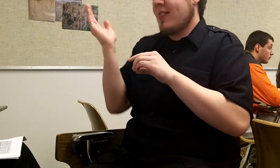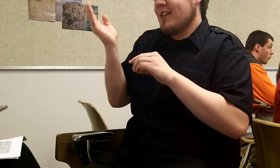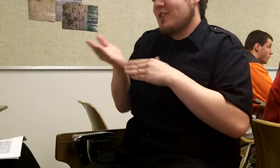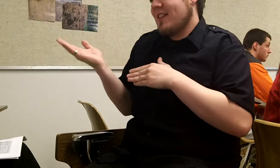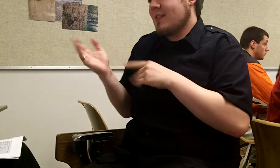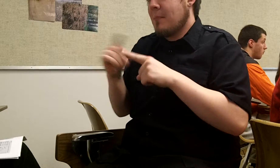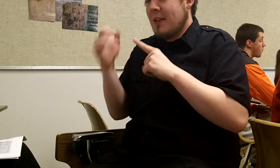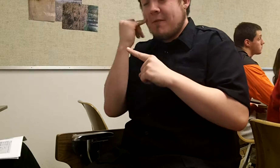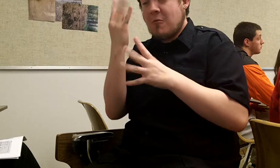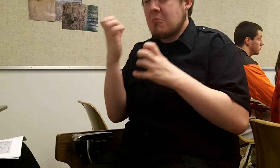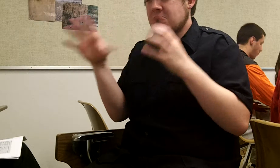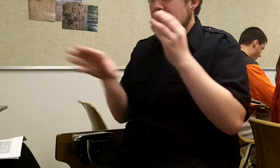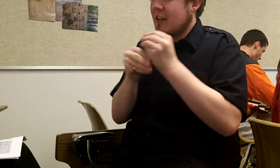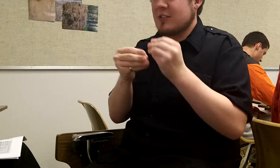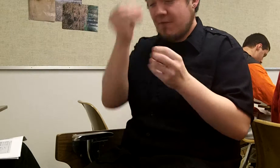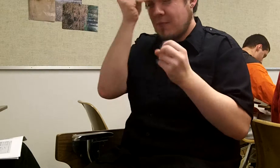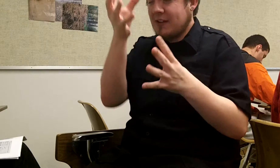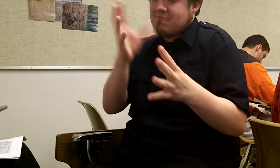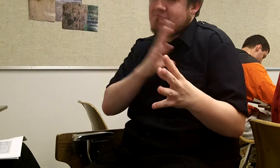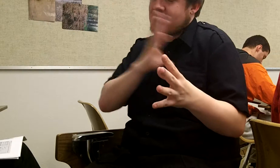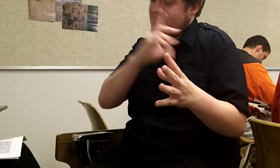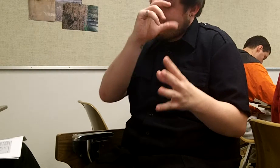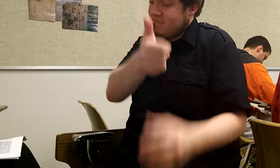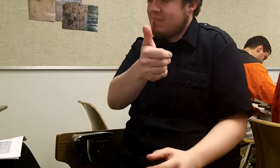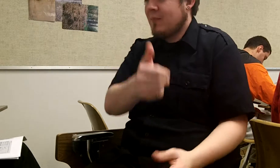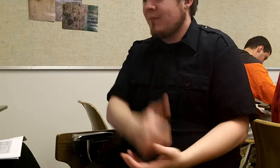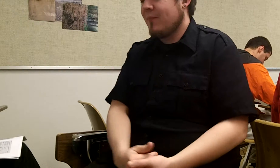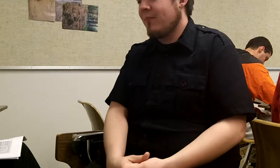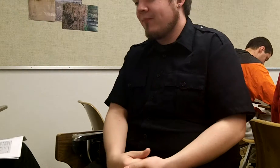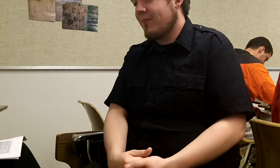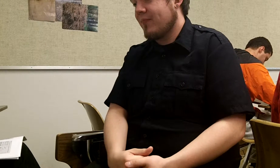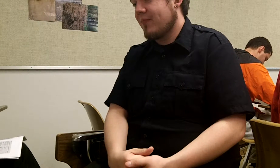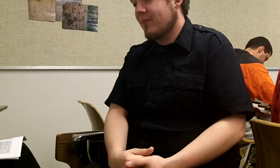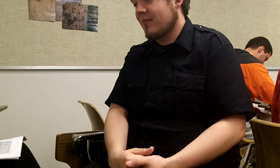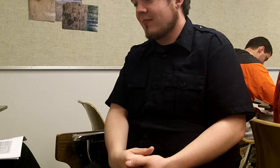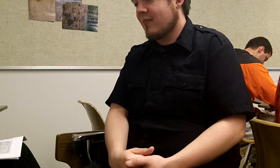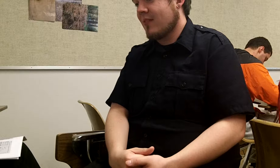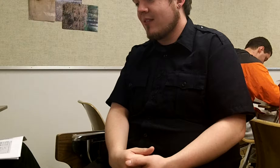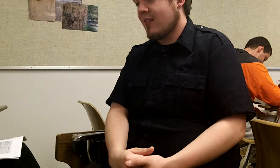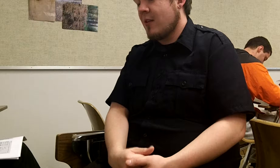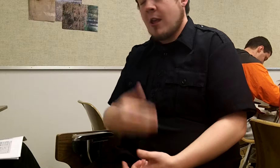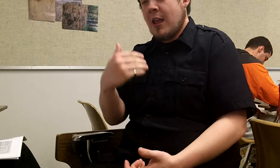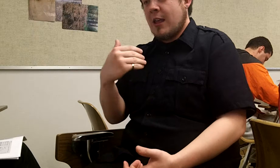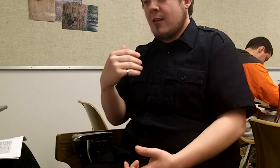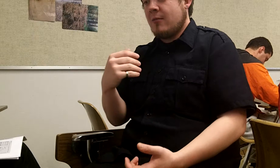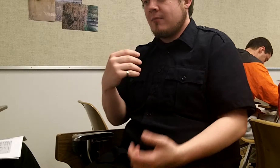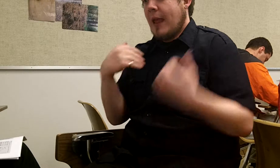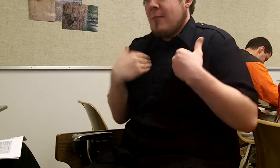good to tuck away. So in vertebrates, it turns out one of the places that Wnt